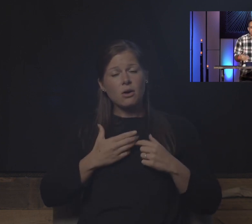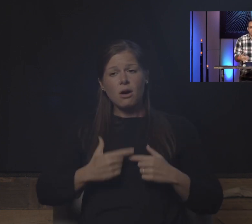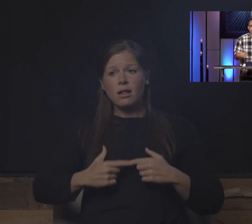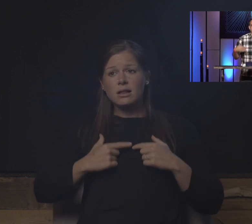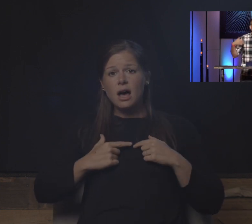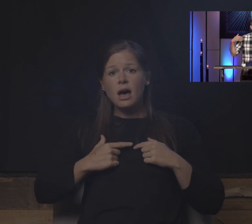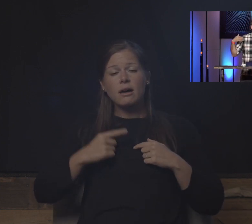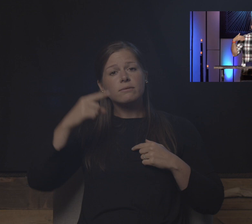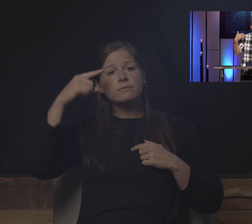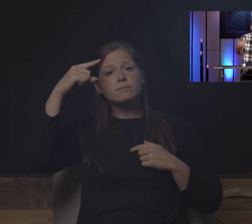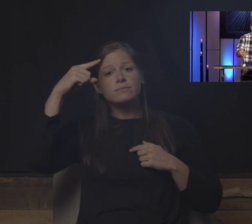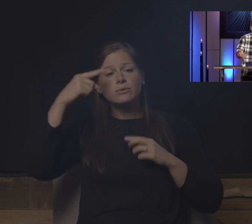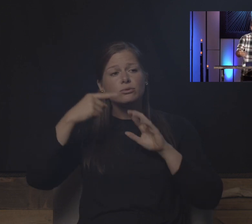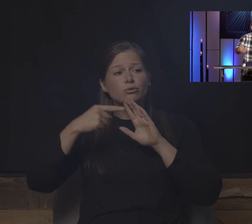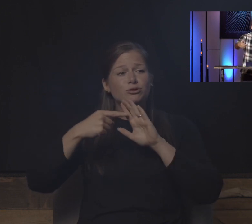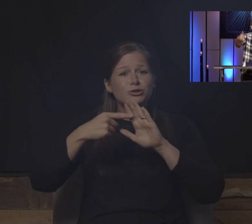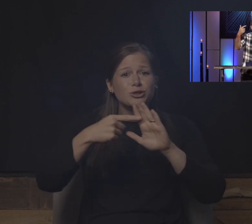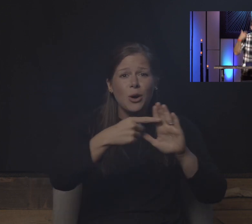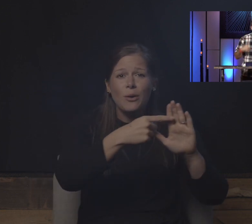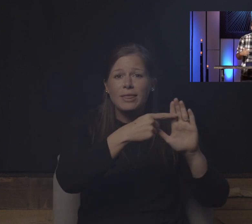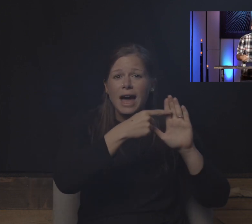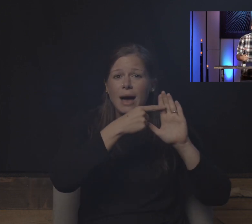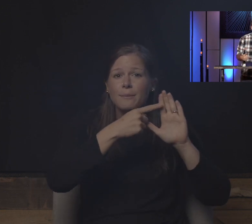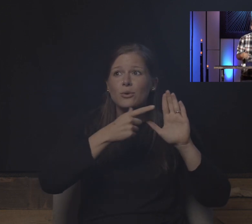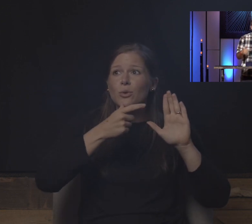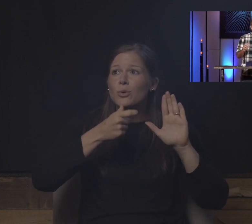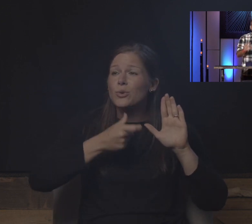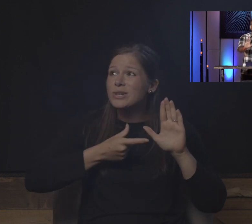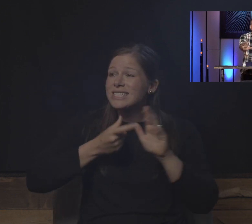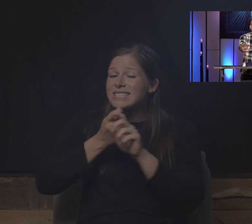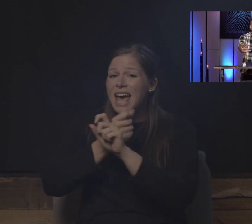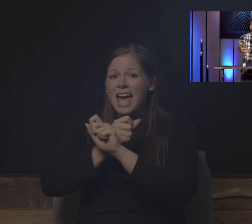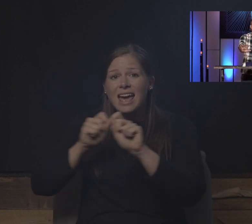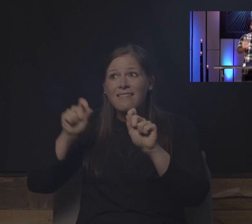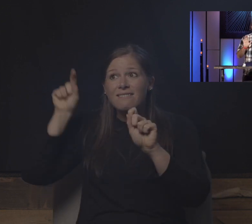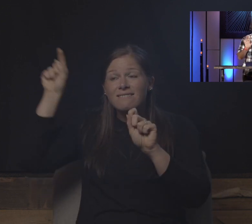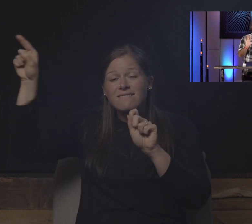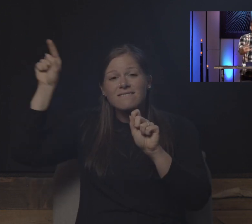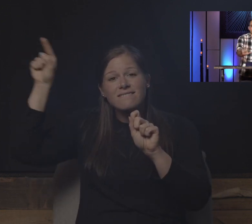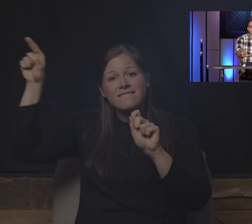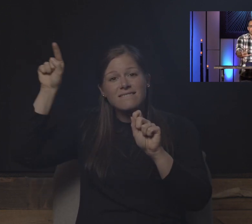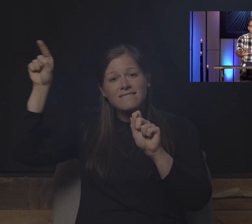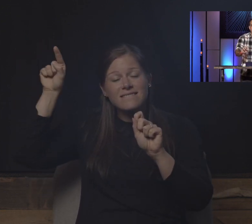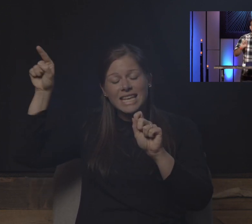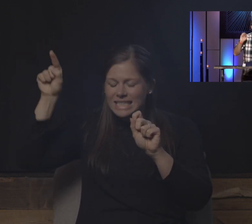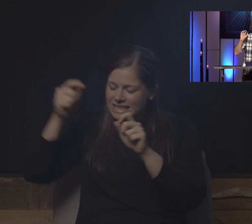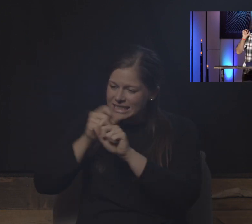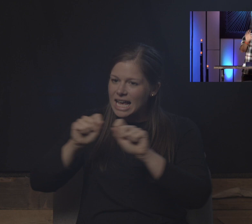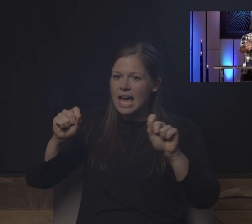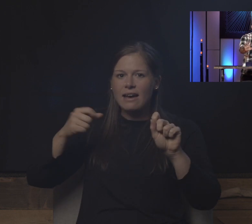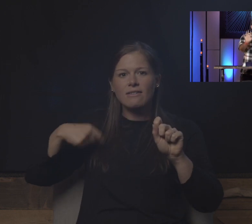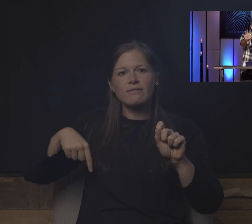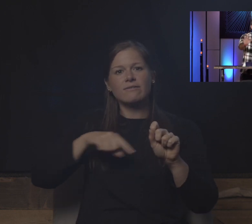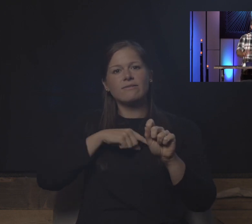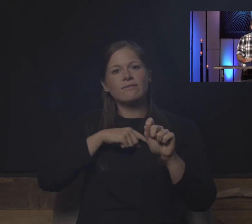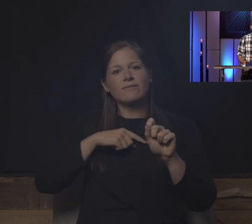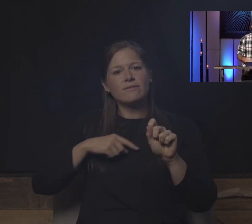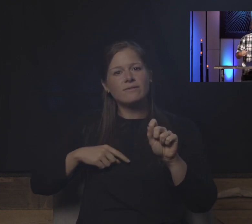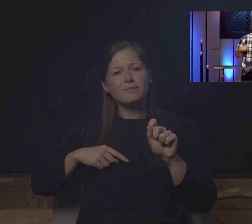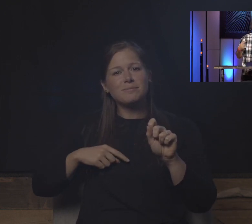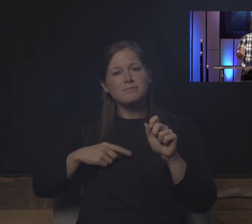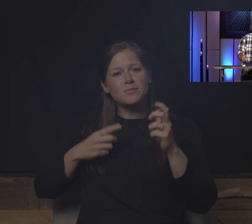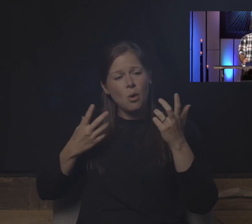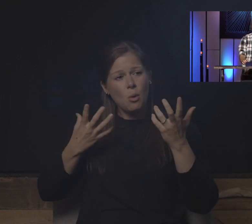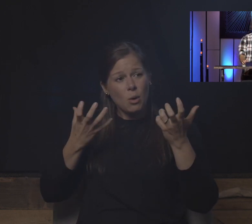good lives to show people our good Savior, and by doing so, we are loving them. We're loving them with our lives, and we're loving them by showing